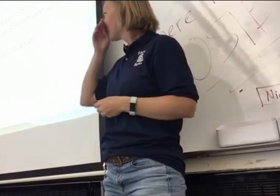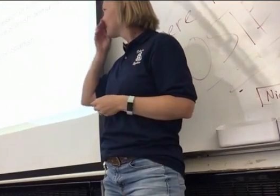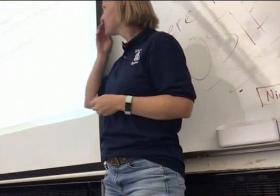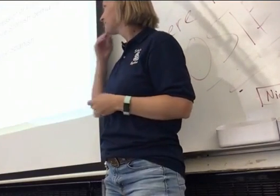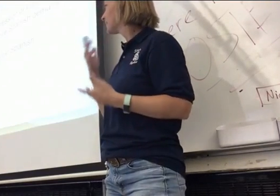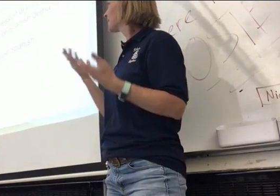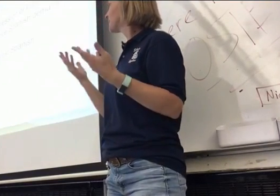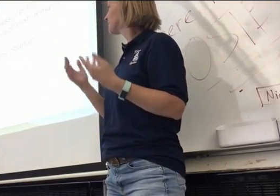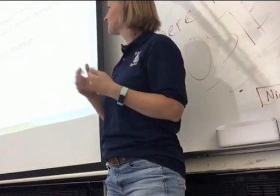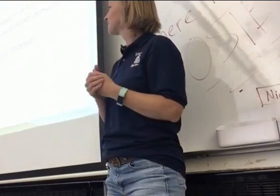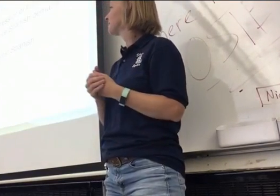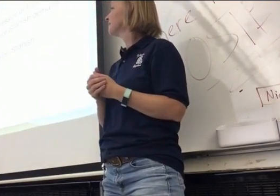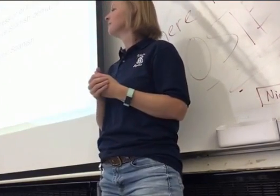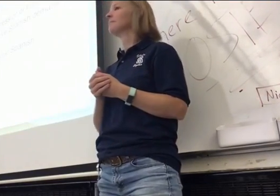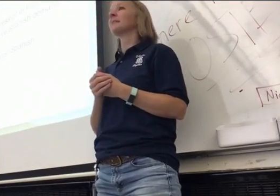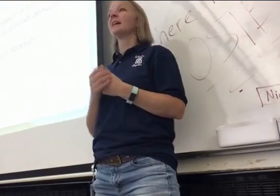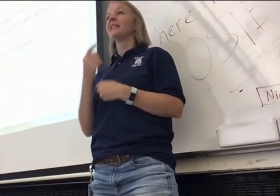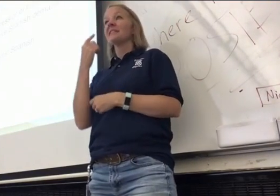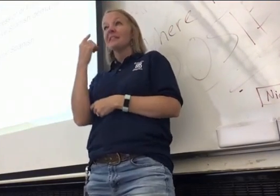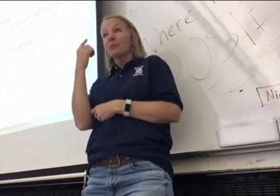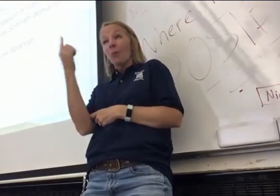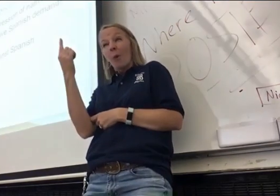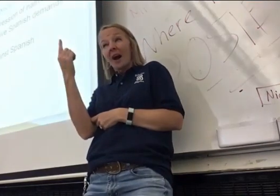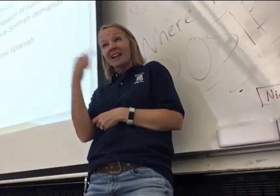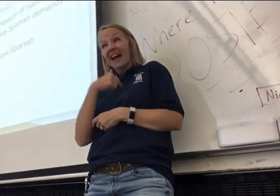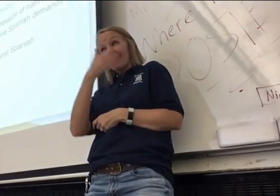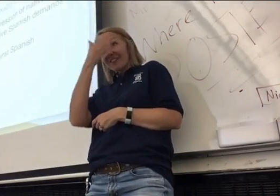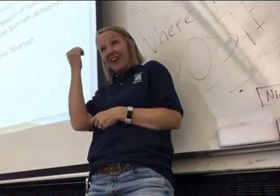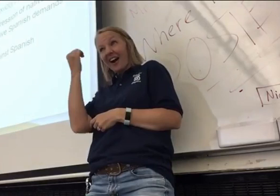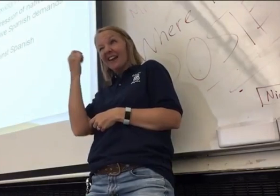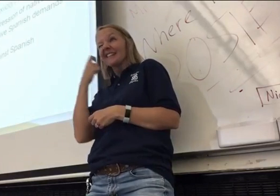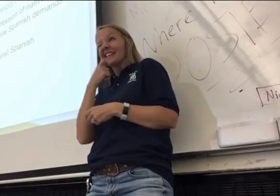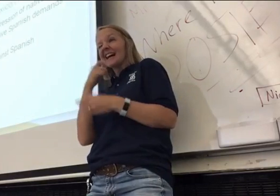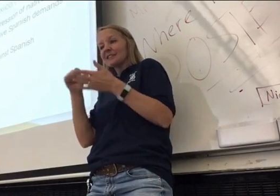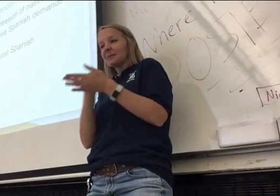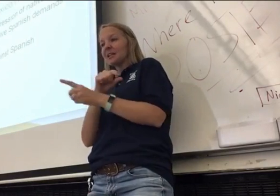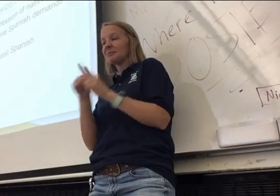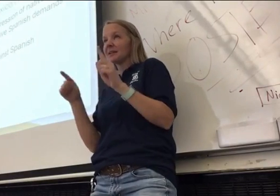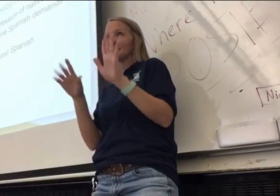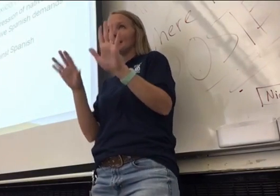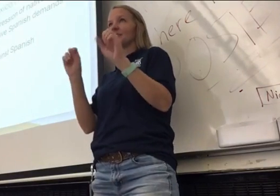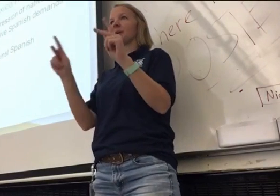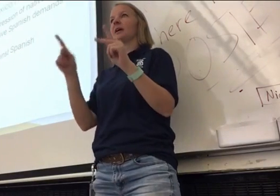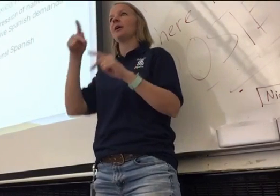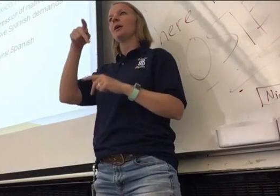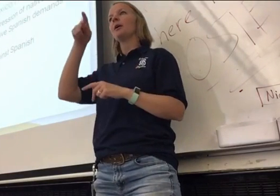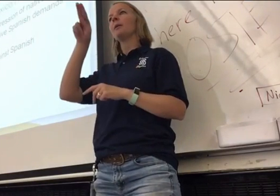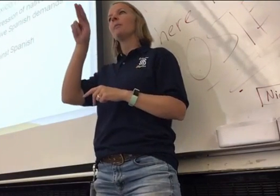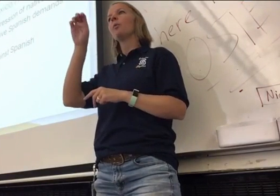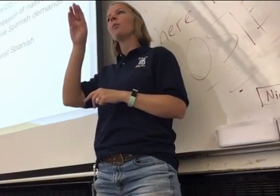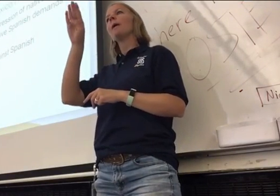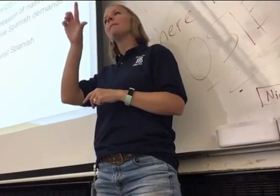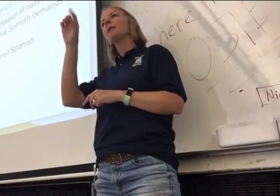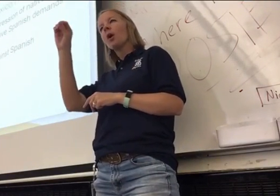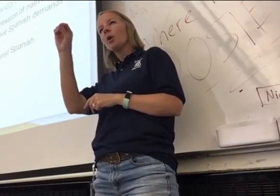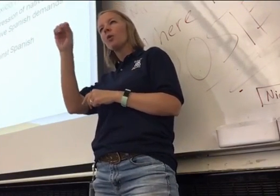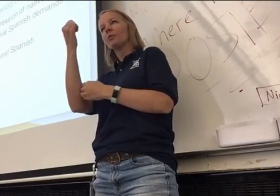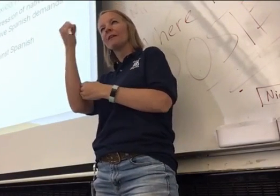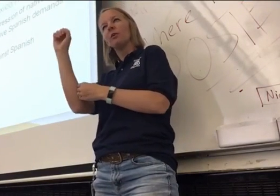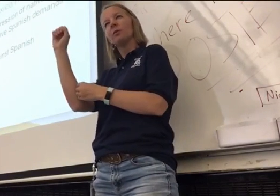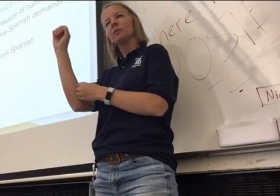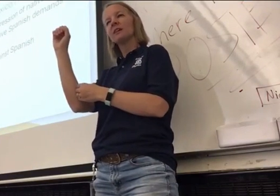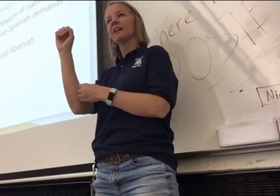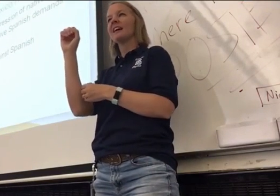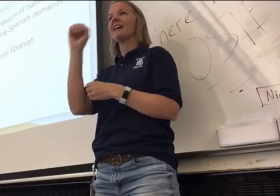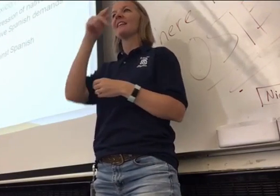Oh. There was one that I forgot on the last page, but it's okay. Pueblo Revolt. This one is just going to be the